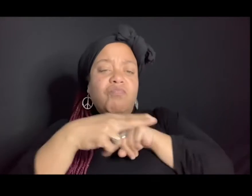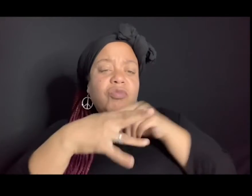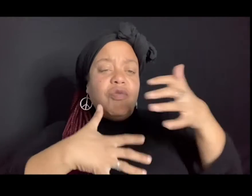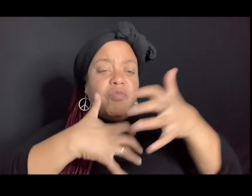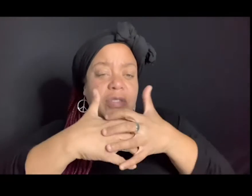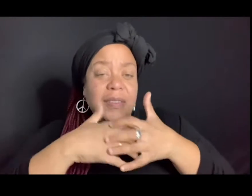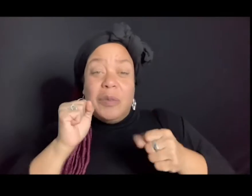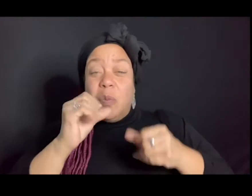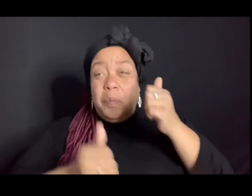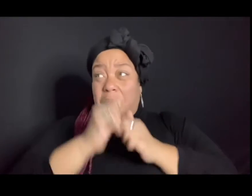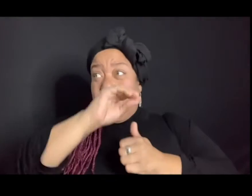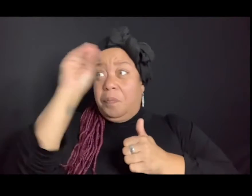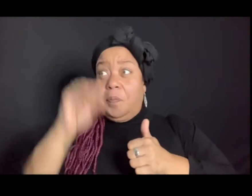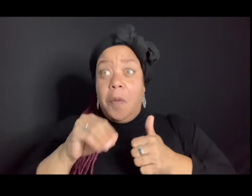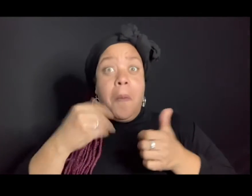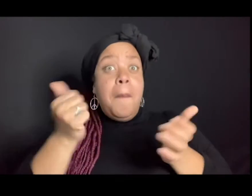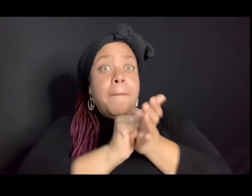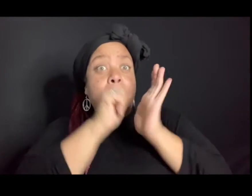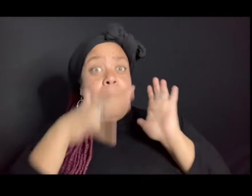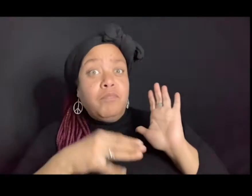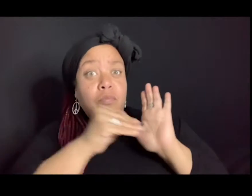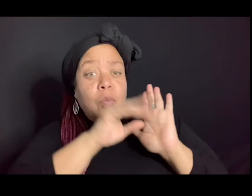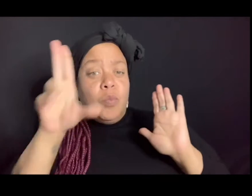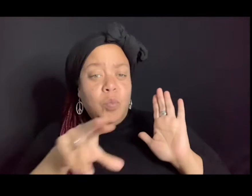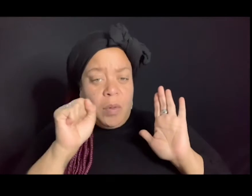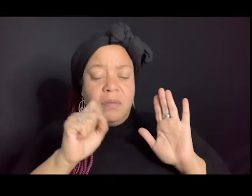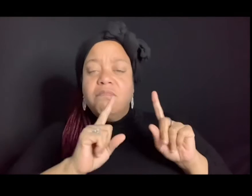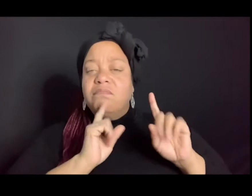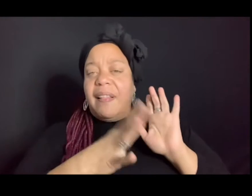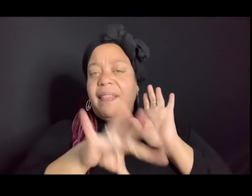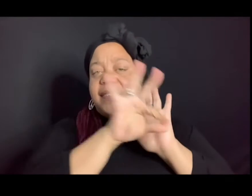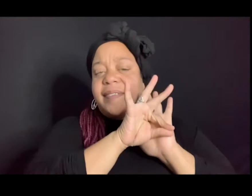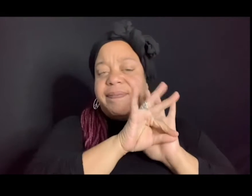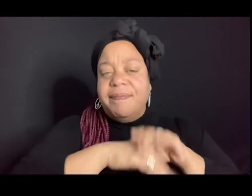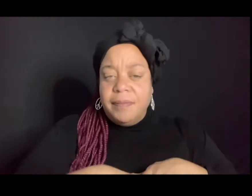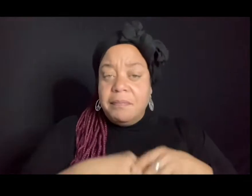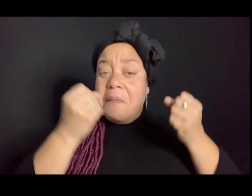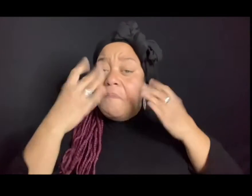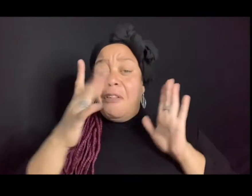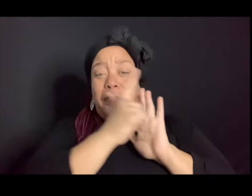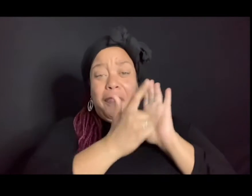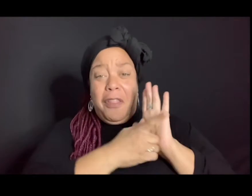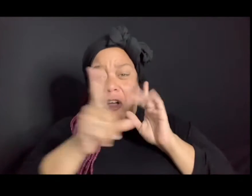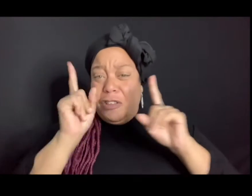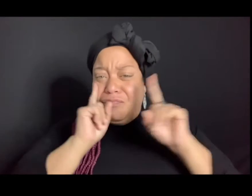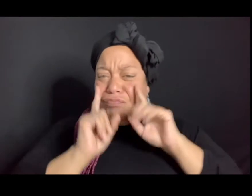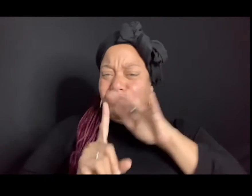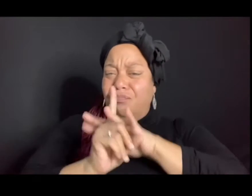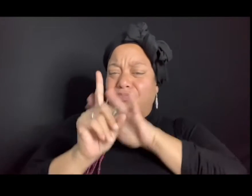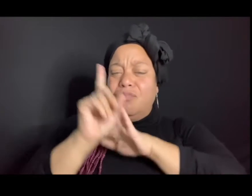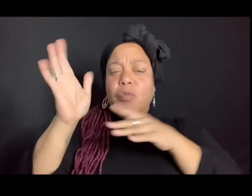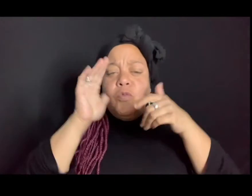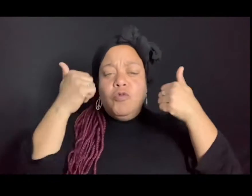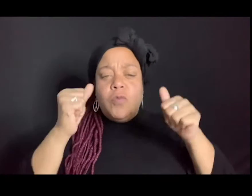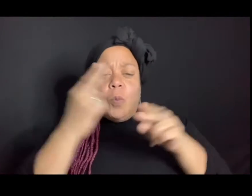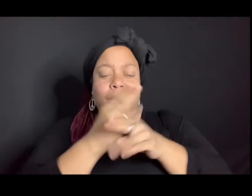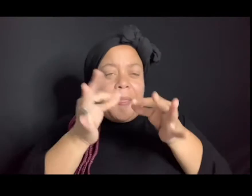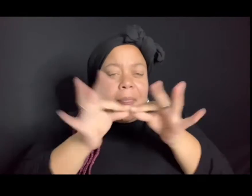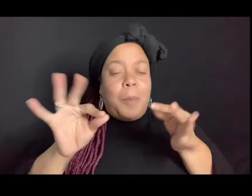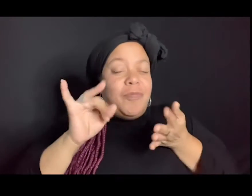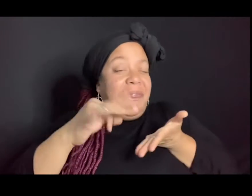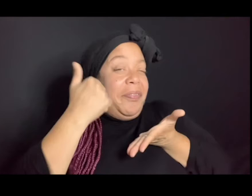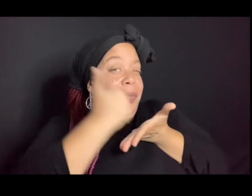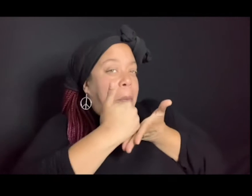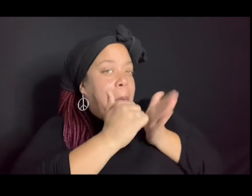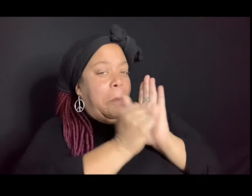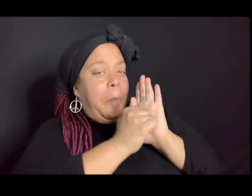So a majority of the abortions here in the United States are elective. Many of the laws that you'll hear about will try to use